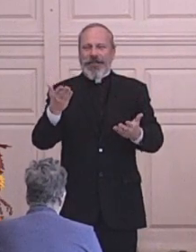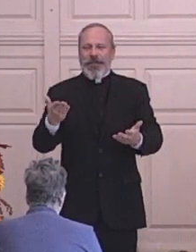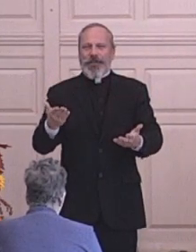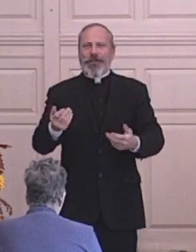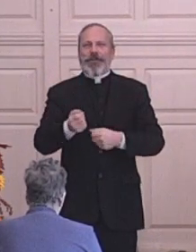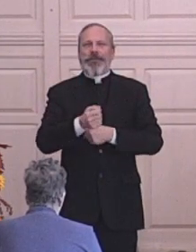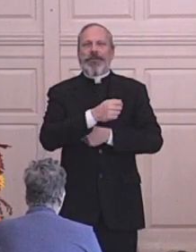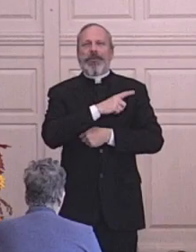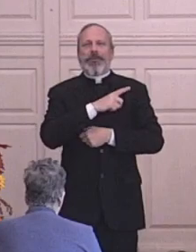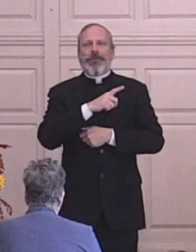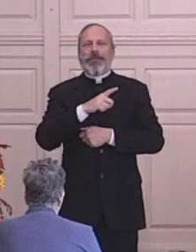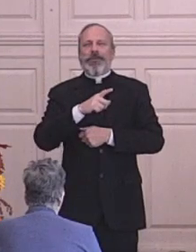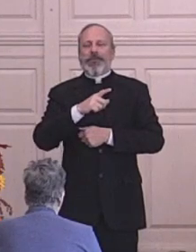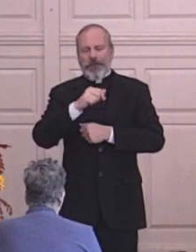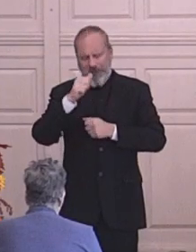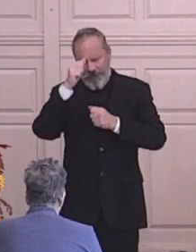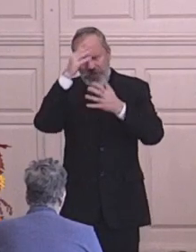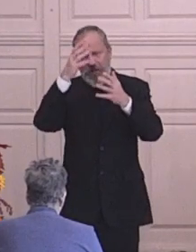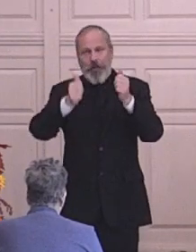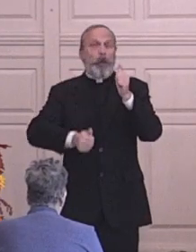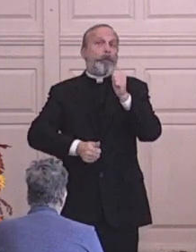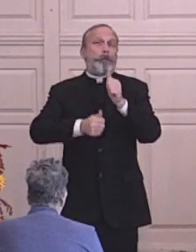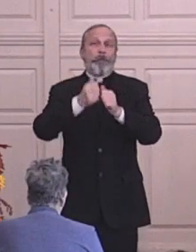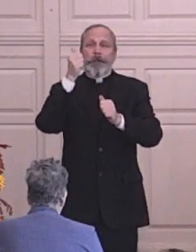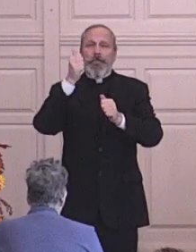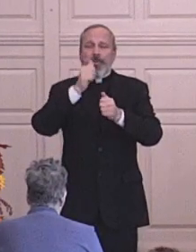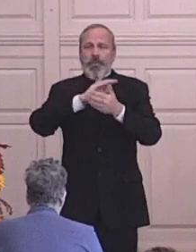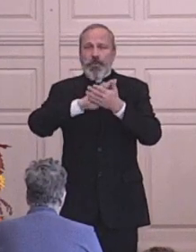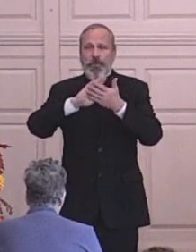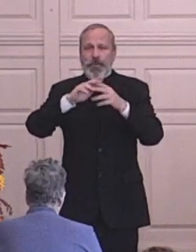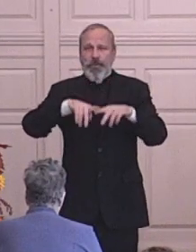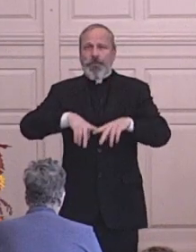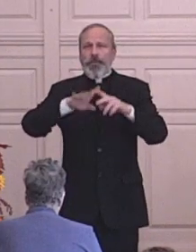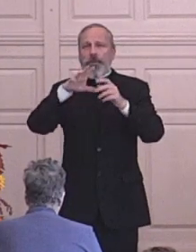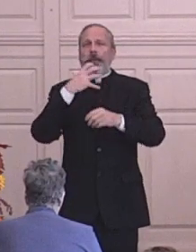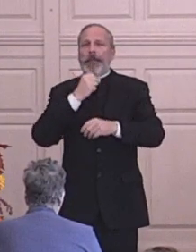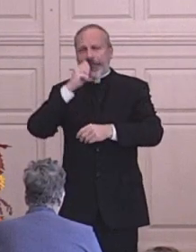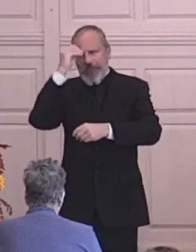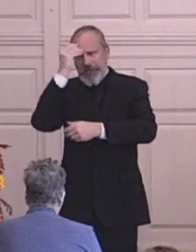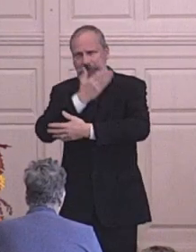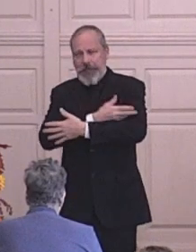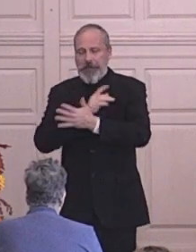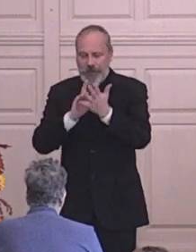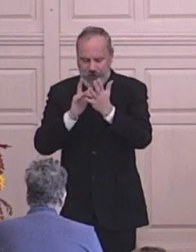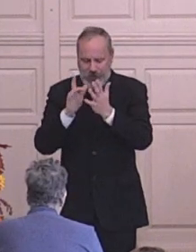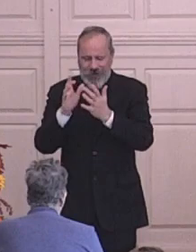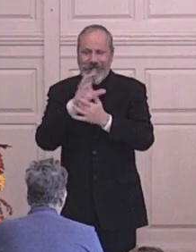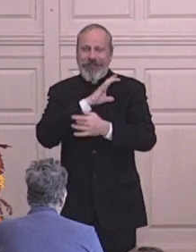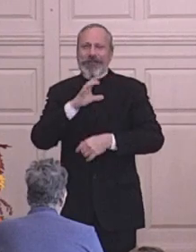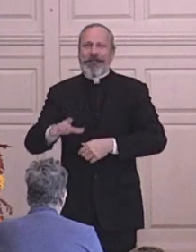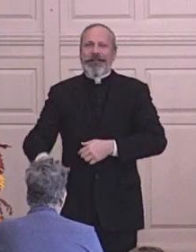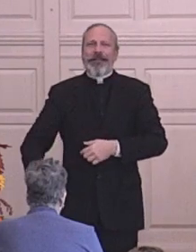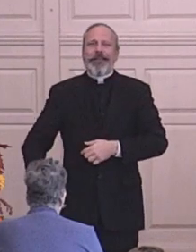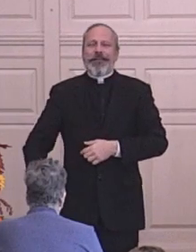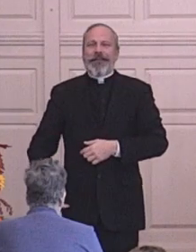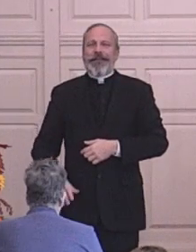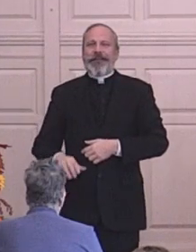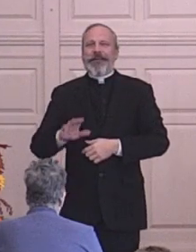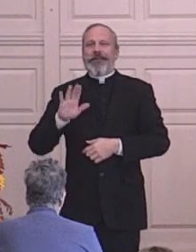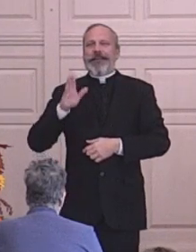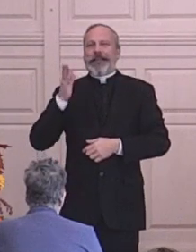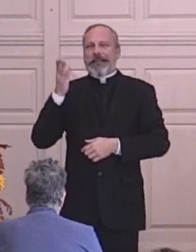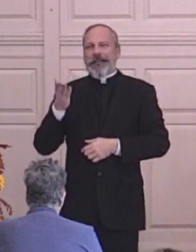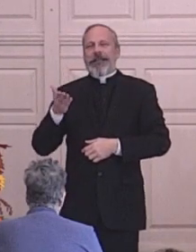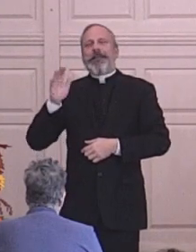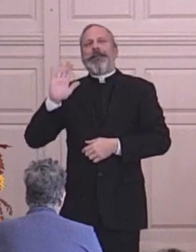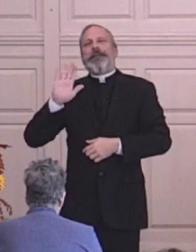thanks, Father most holy, through your beloved Son, Jesus Christ, your Word,